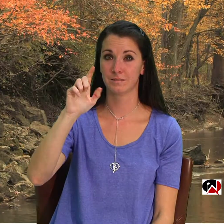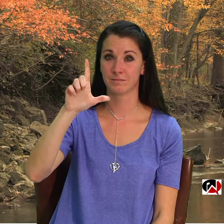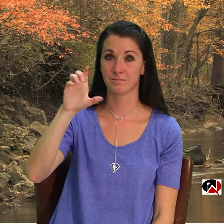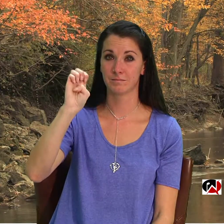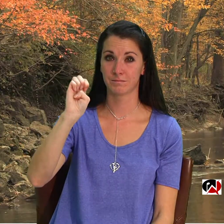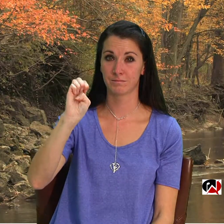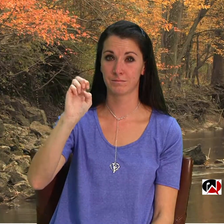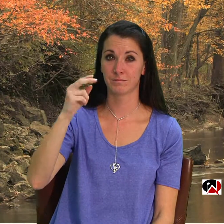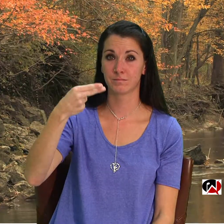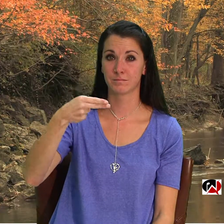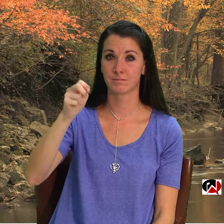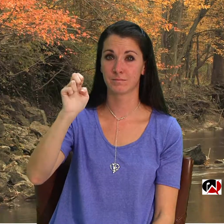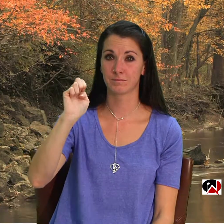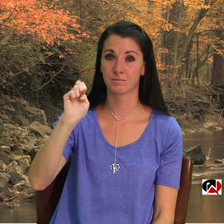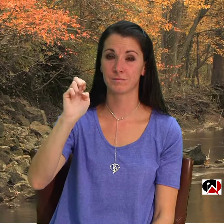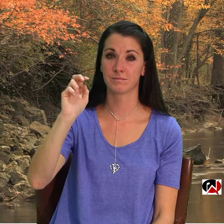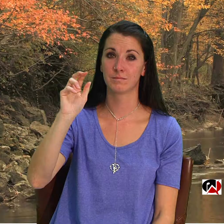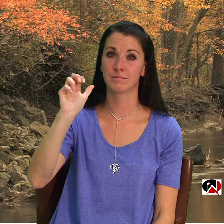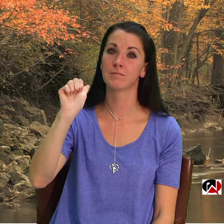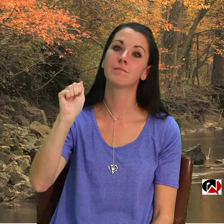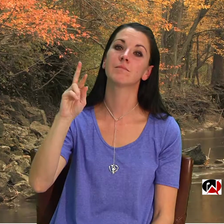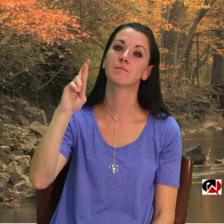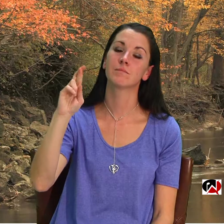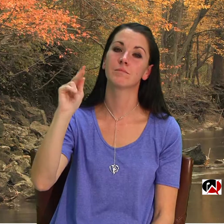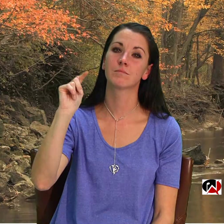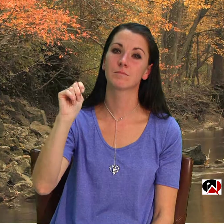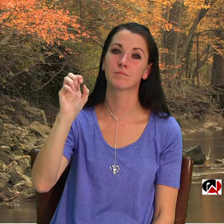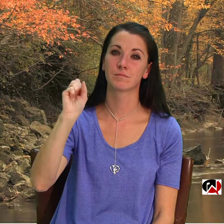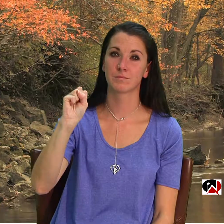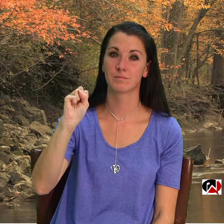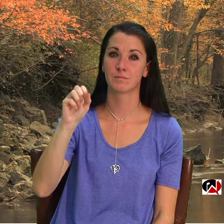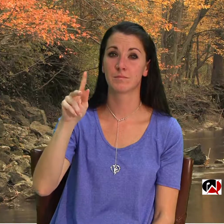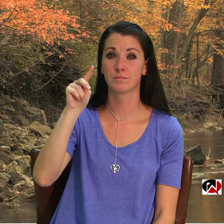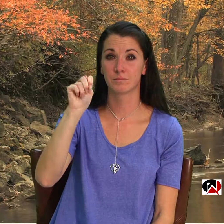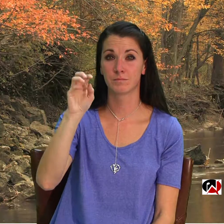and I am the business owner of Little Hearts to Little Hands.